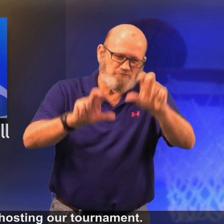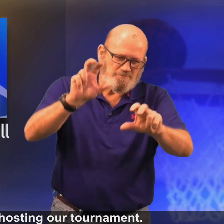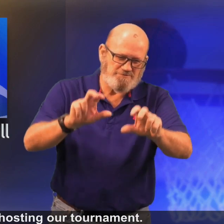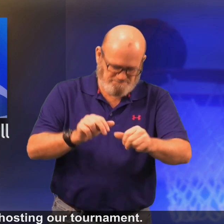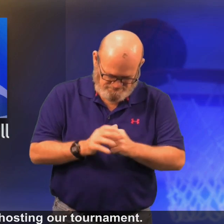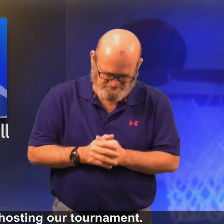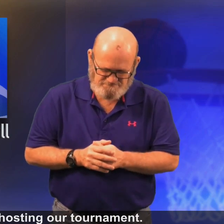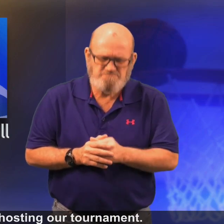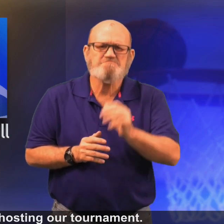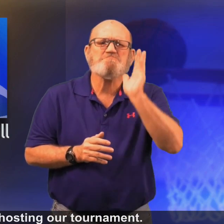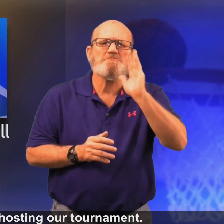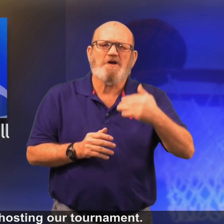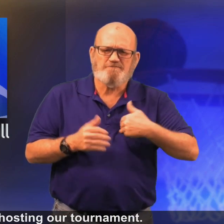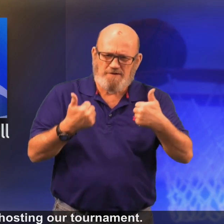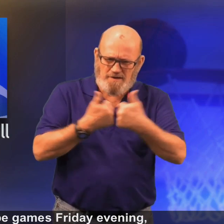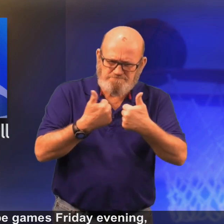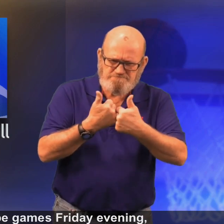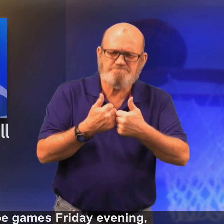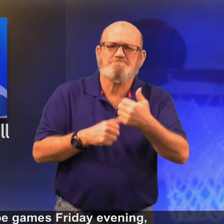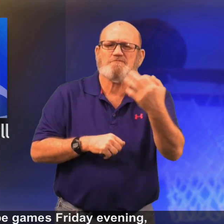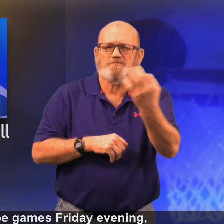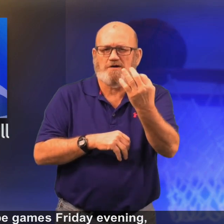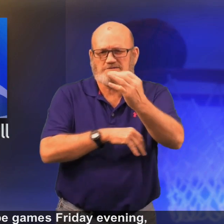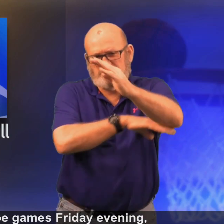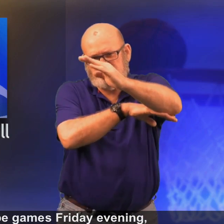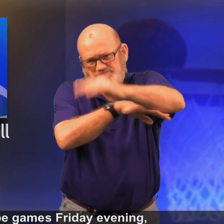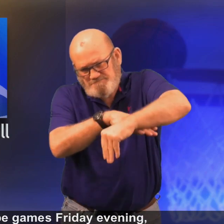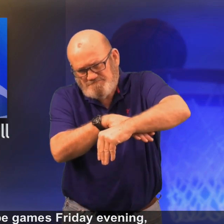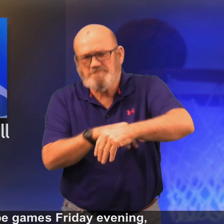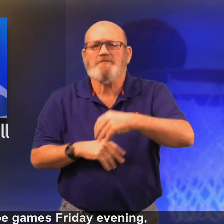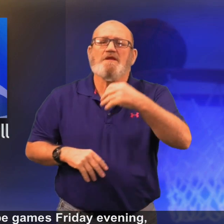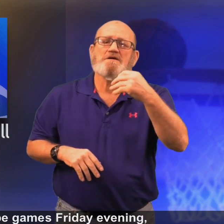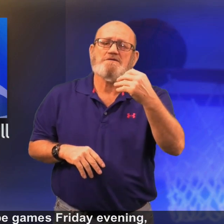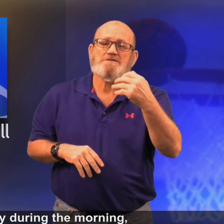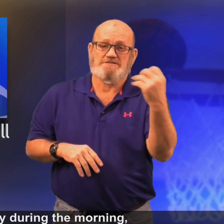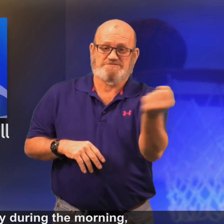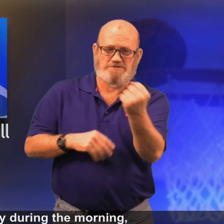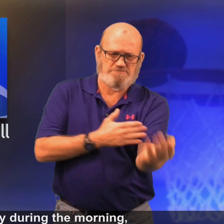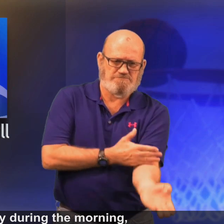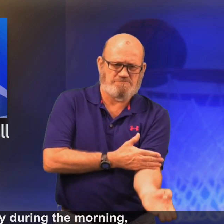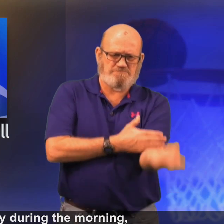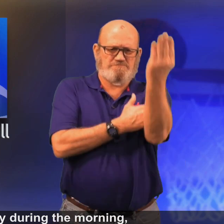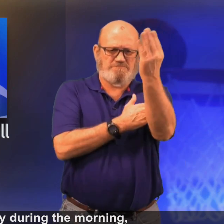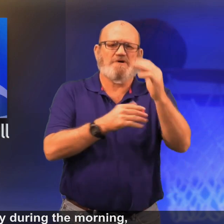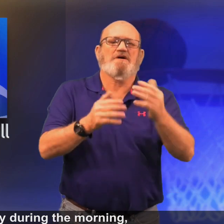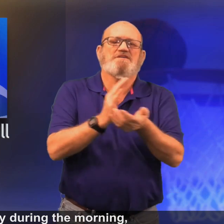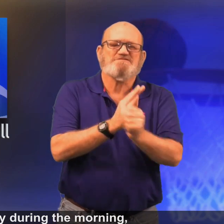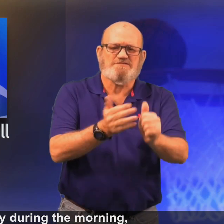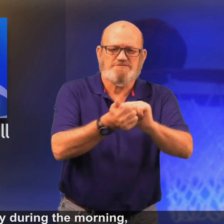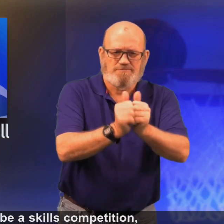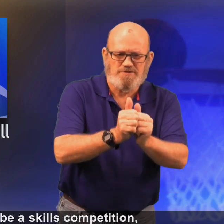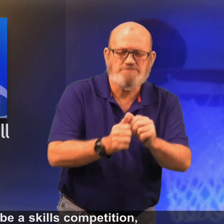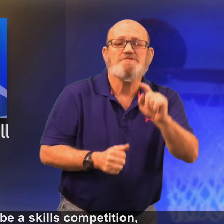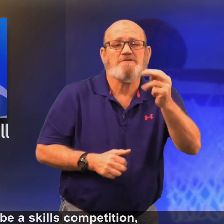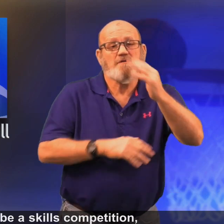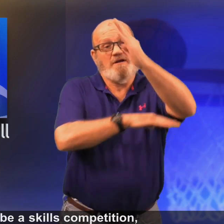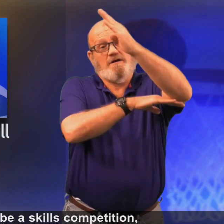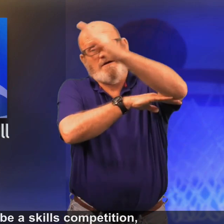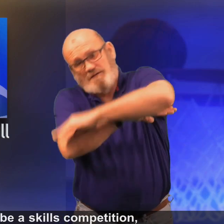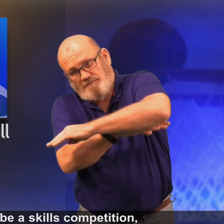They'll be hosting our tournament. There will be games Friday evening. Saturday during the morning, there will be a skills competition.